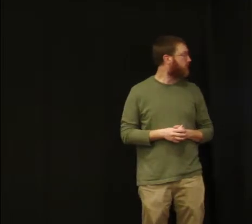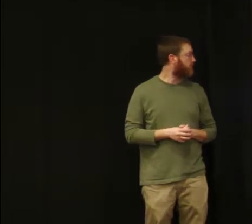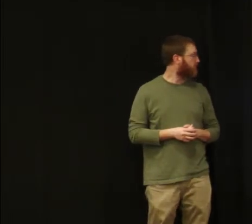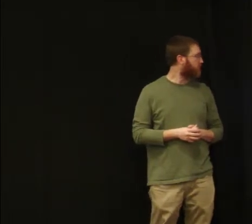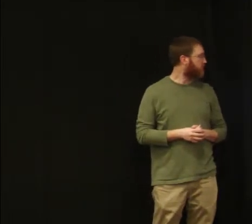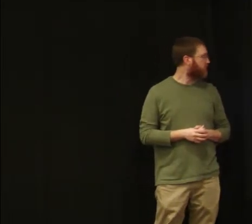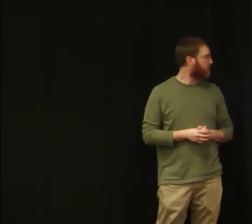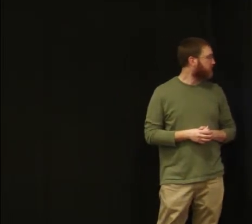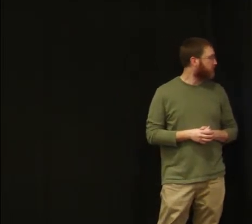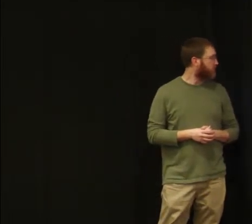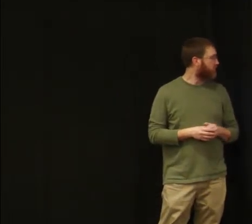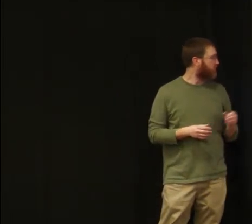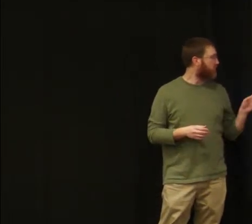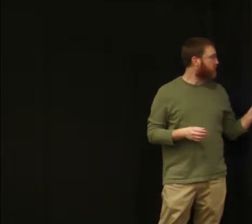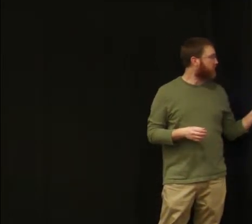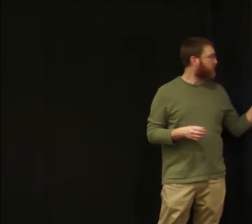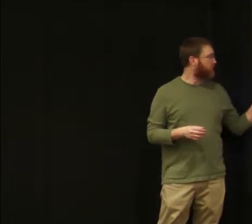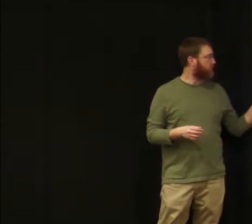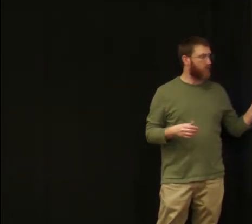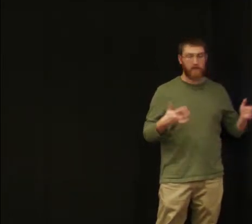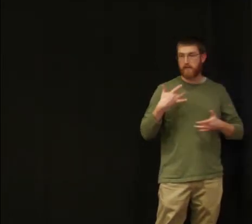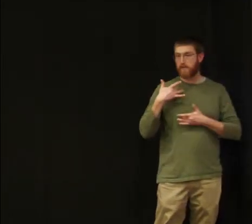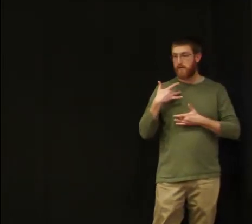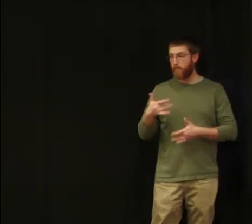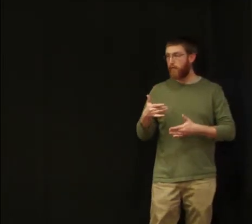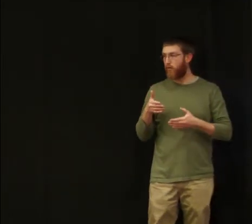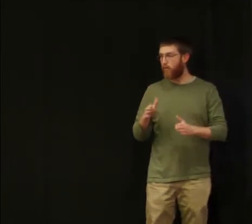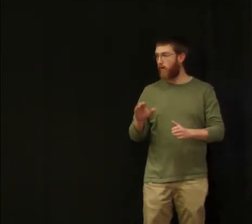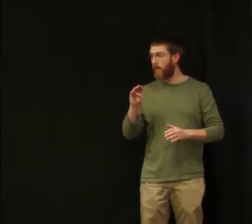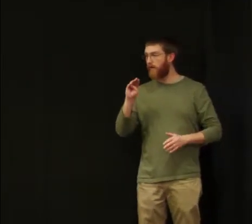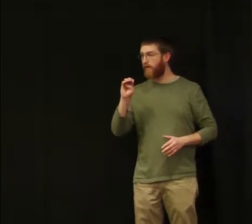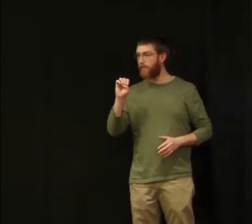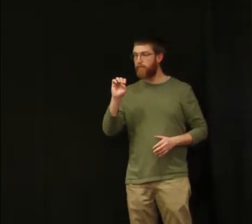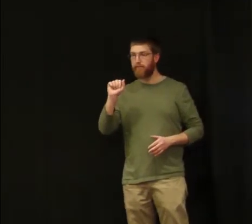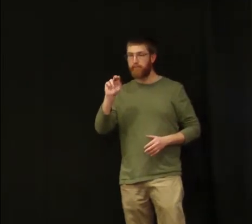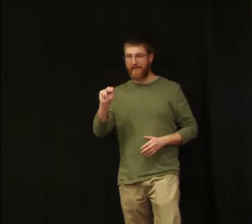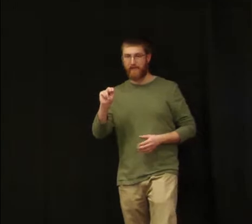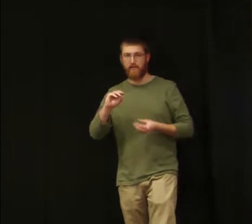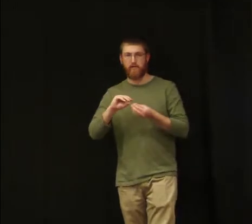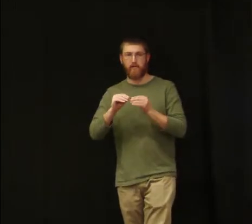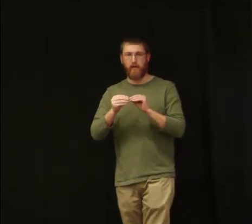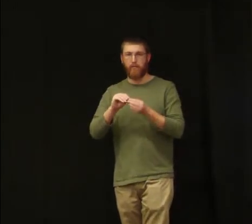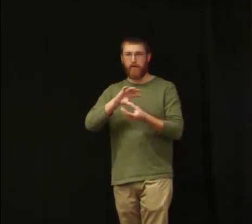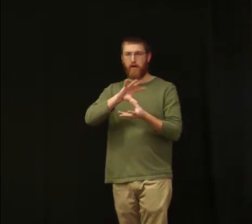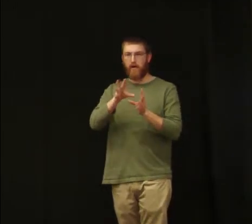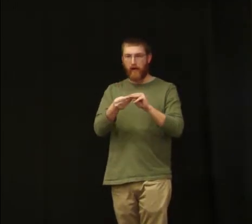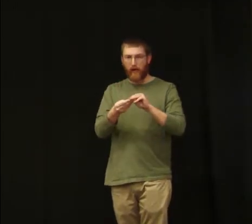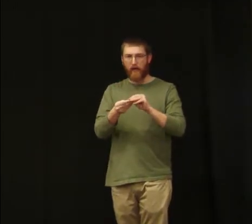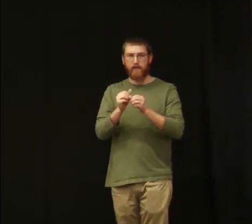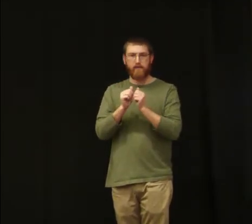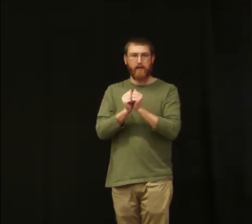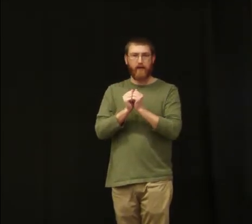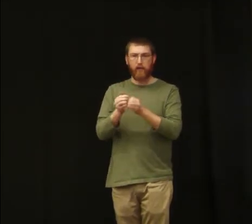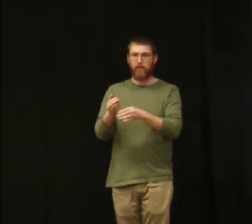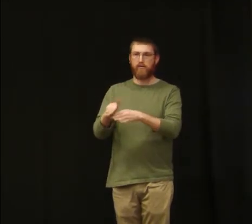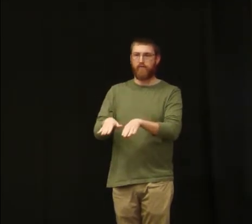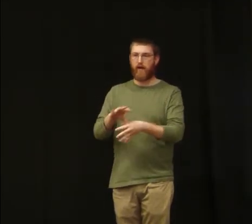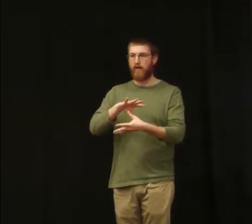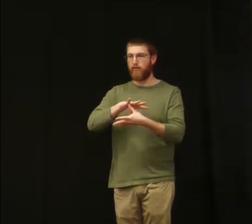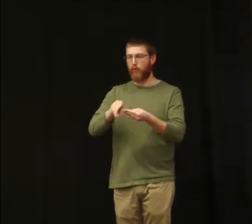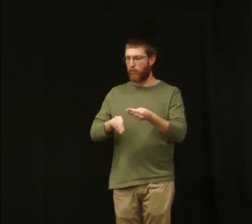If we did it the typical way that most people do it is the mean way, we add up all those numbers and we divide by the